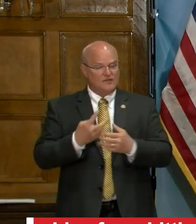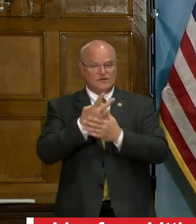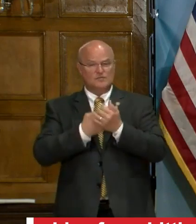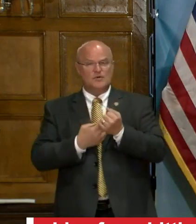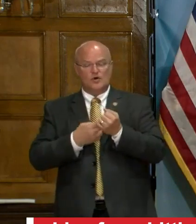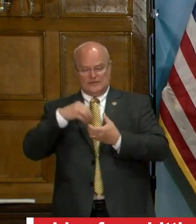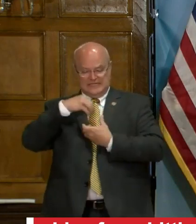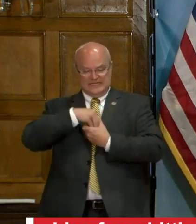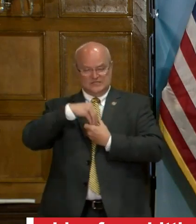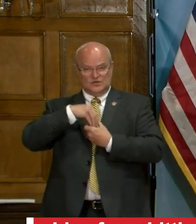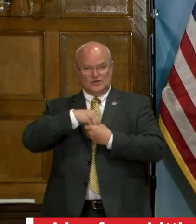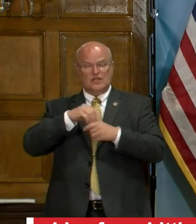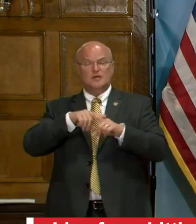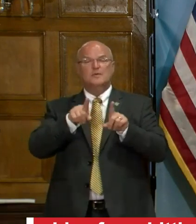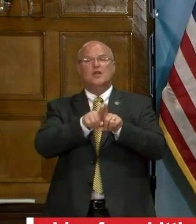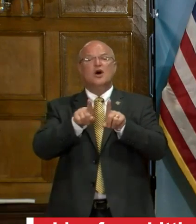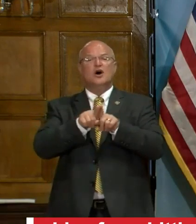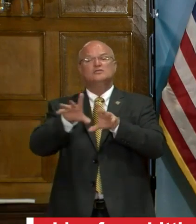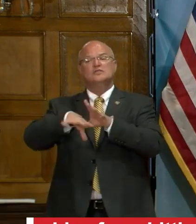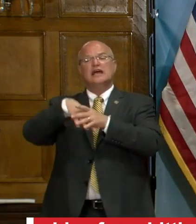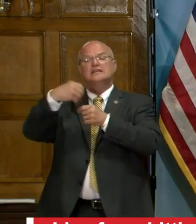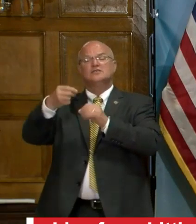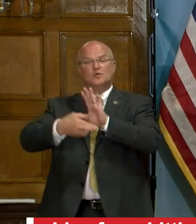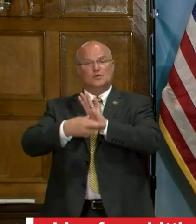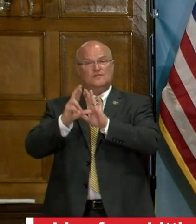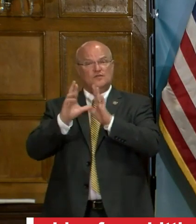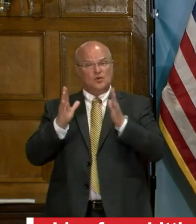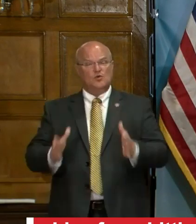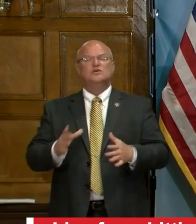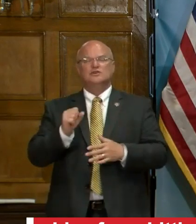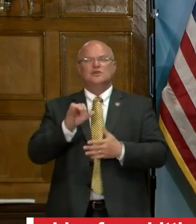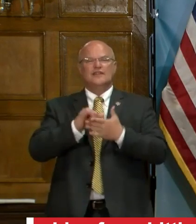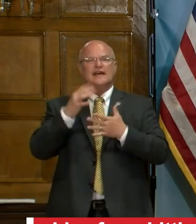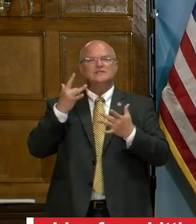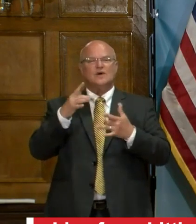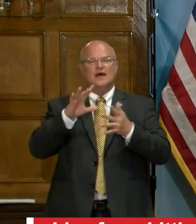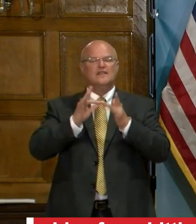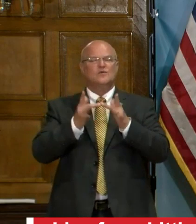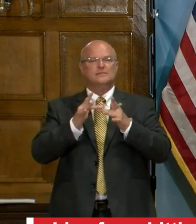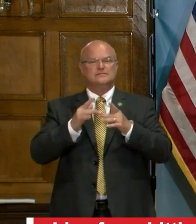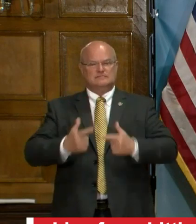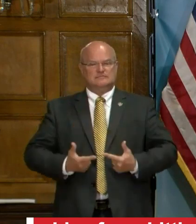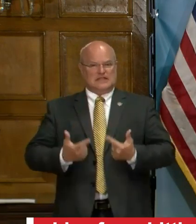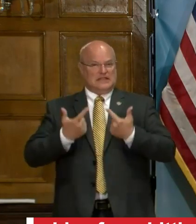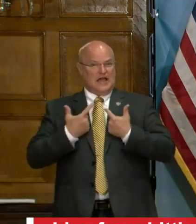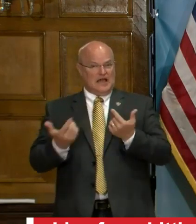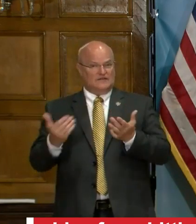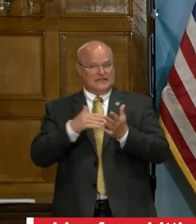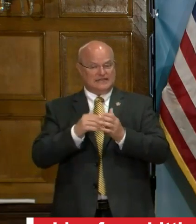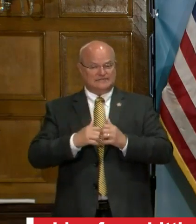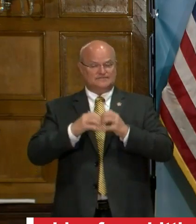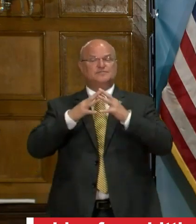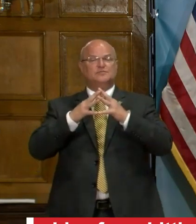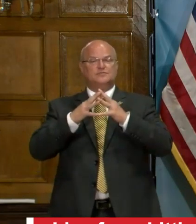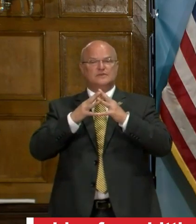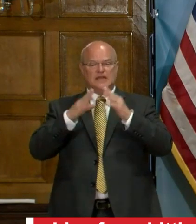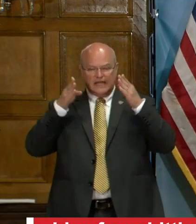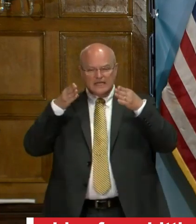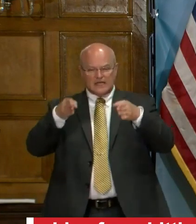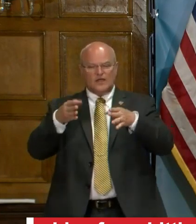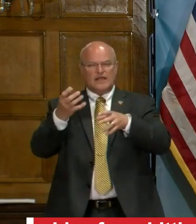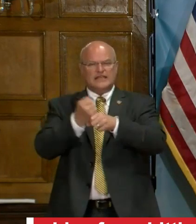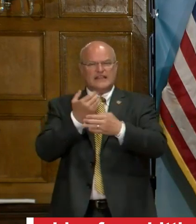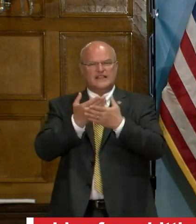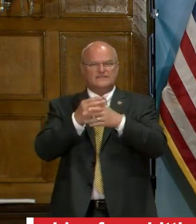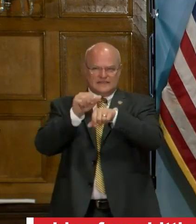both internally but also the external reviewers. And so that's why the website went live, and concentrating, of course, on getting